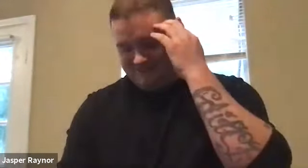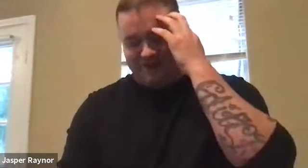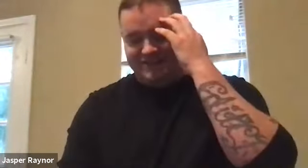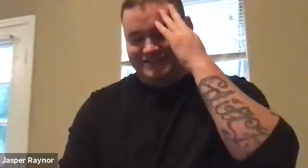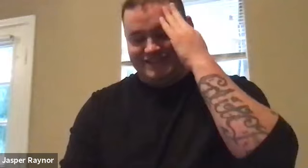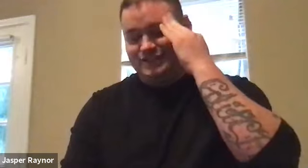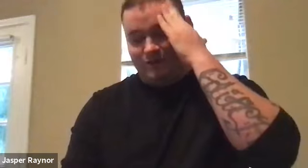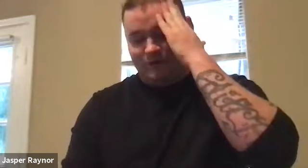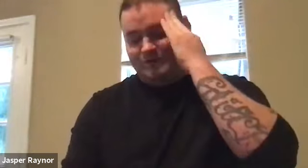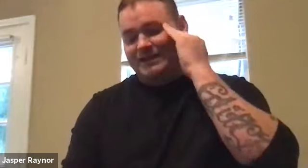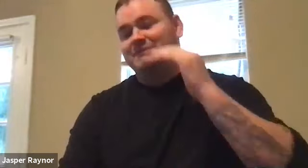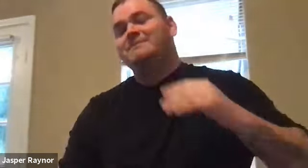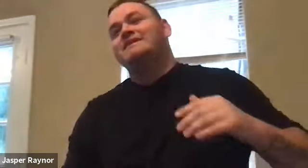sorry, I just had a joke go through my head.